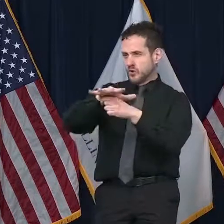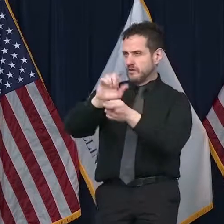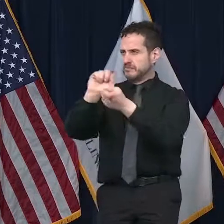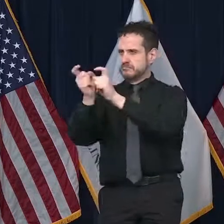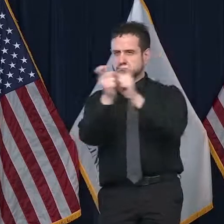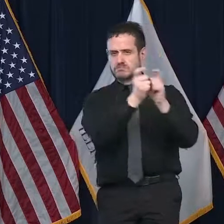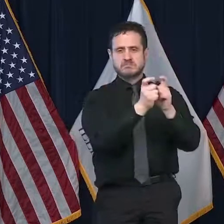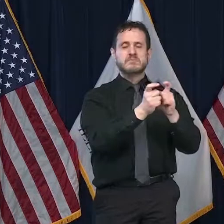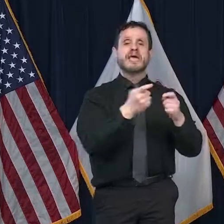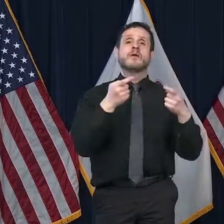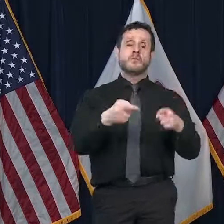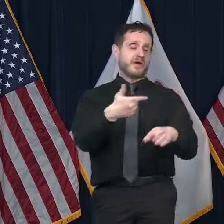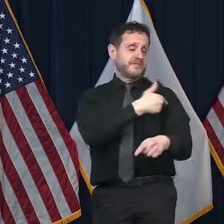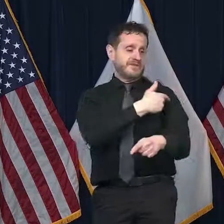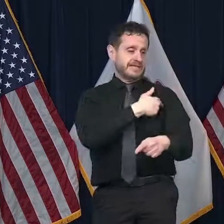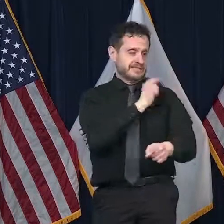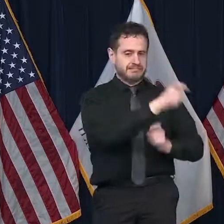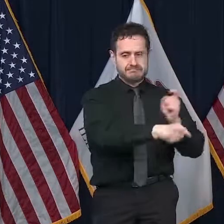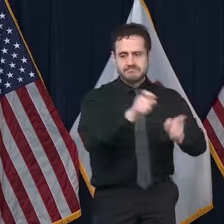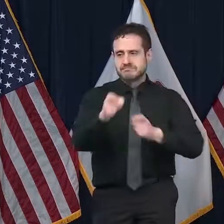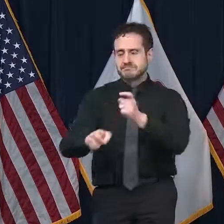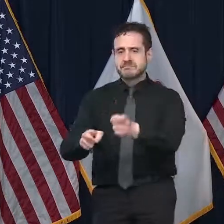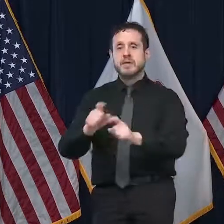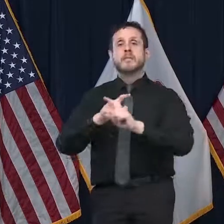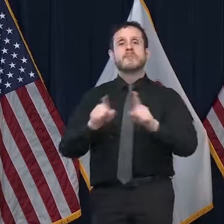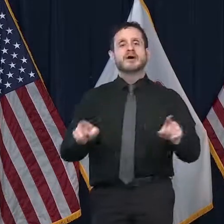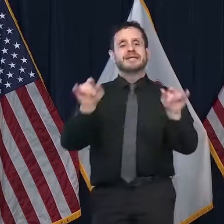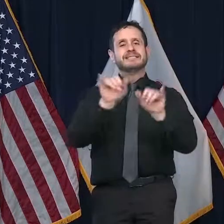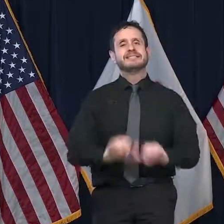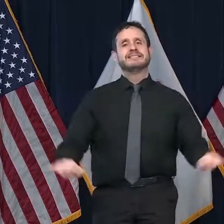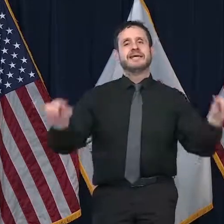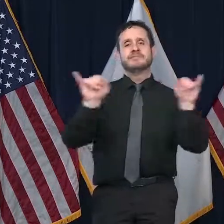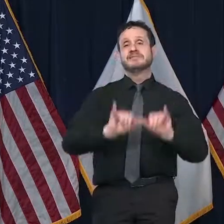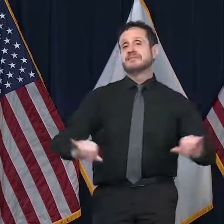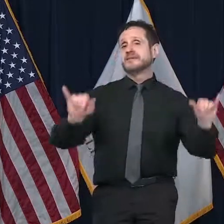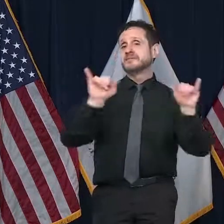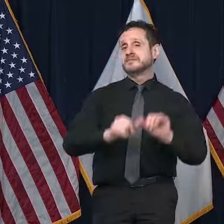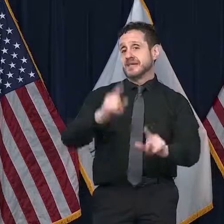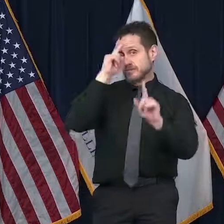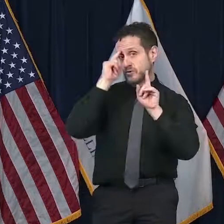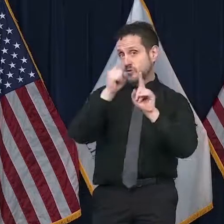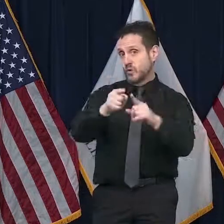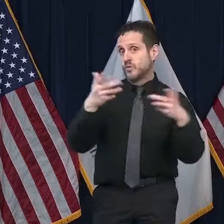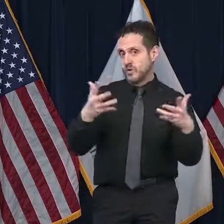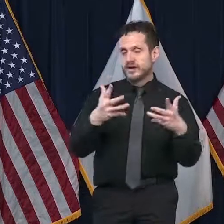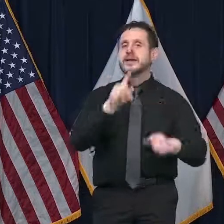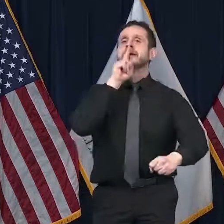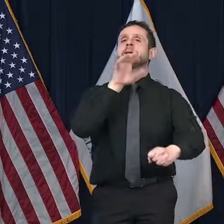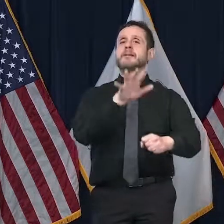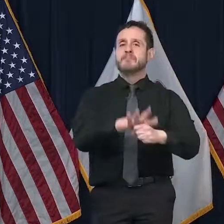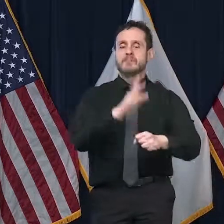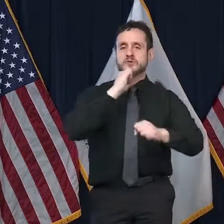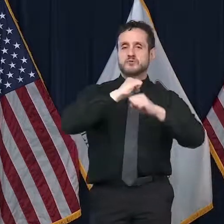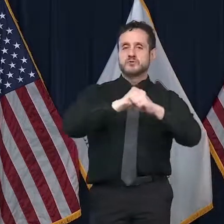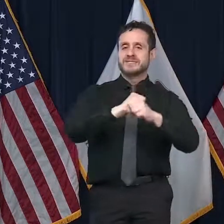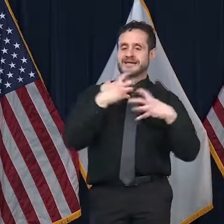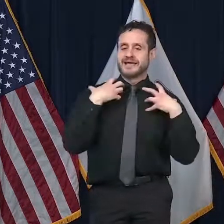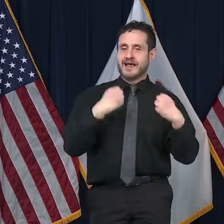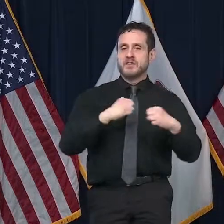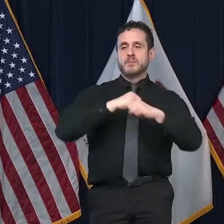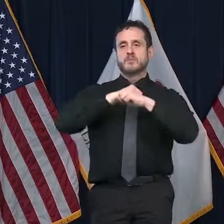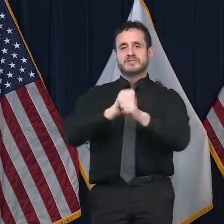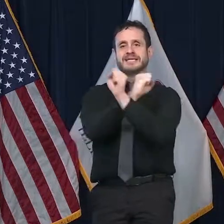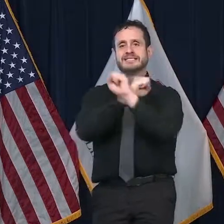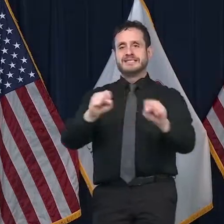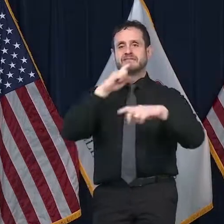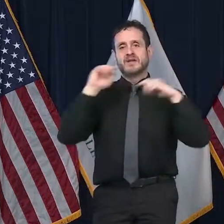of Illinois. What will never change is our commitment to protect the health and safety of all communities